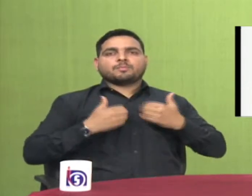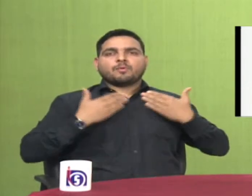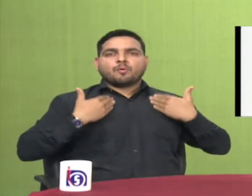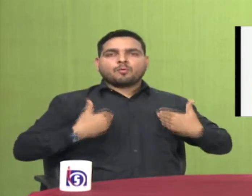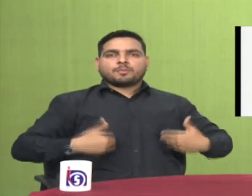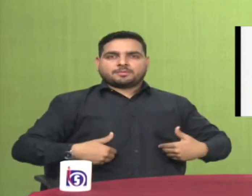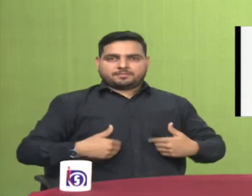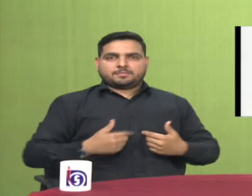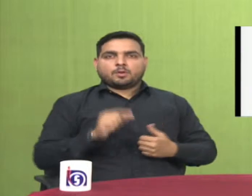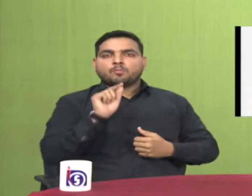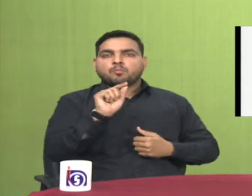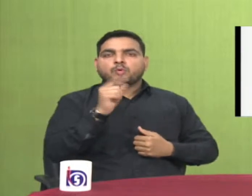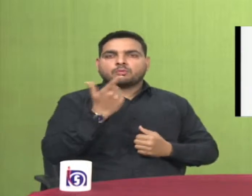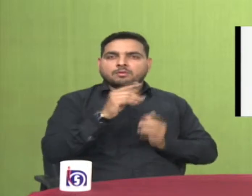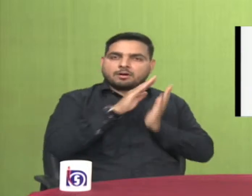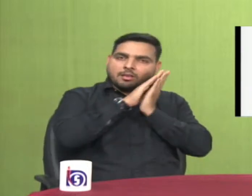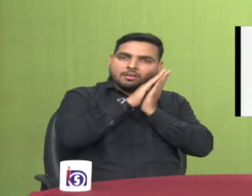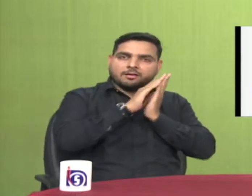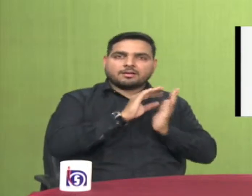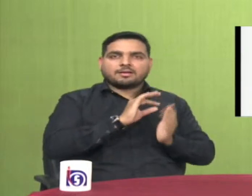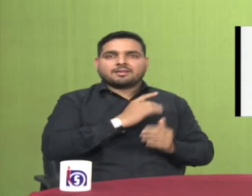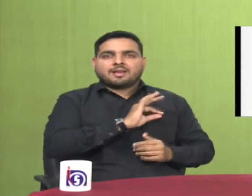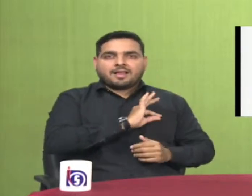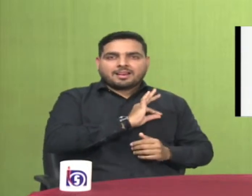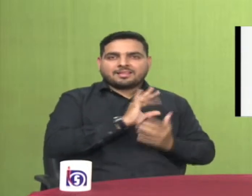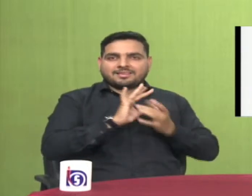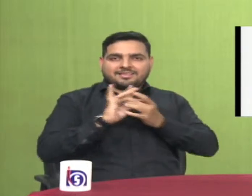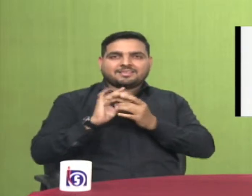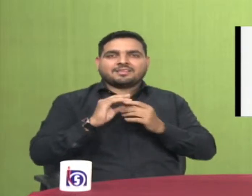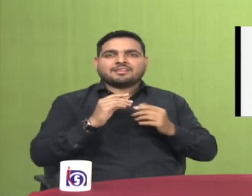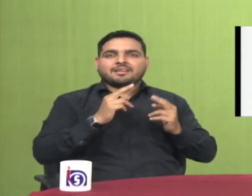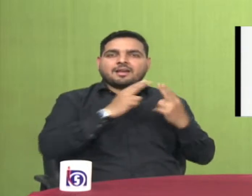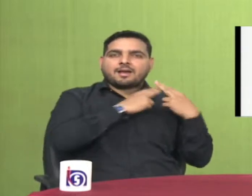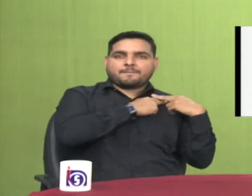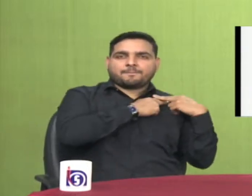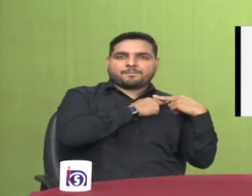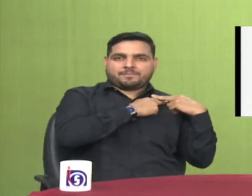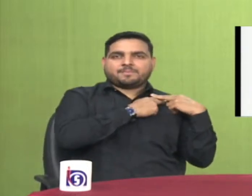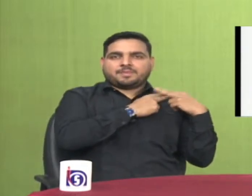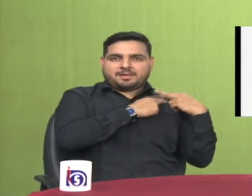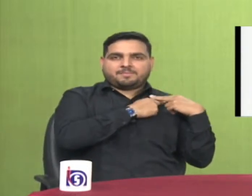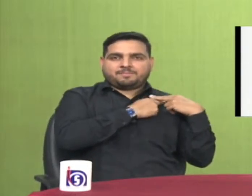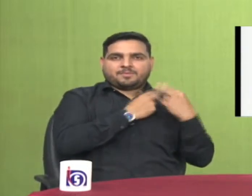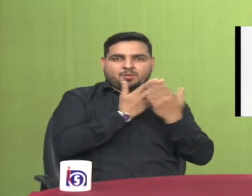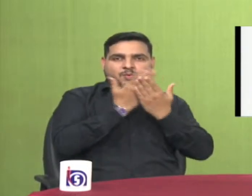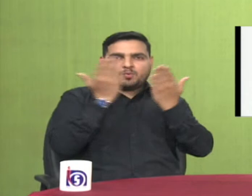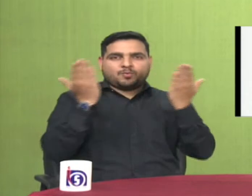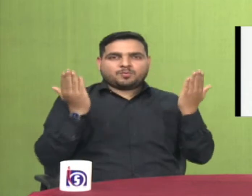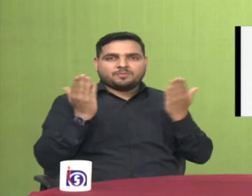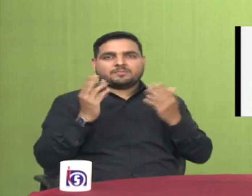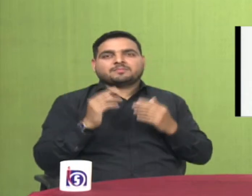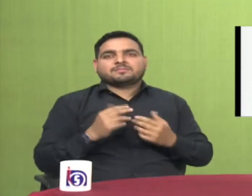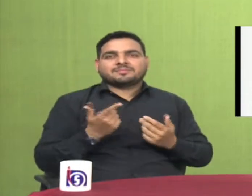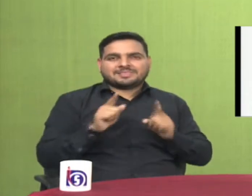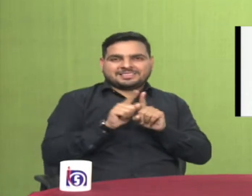The rest period varies from child to child.